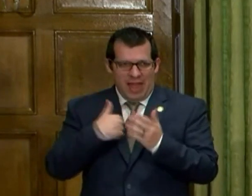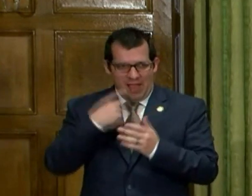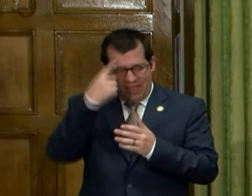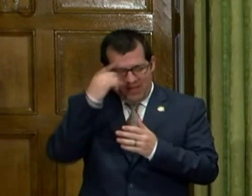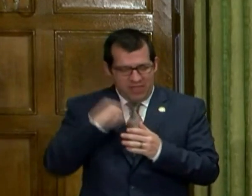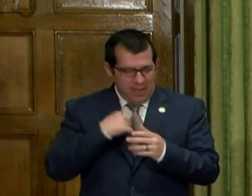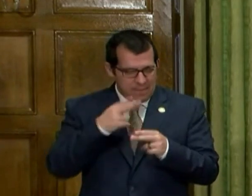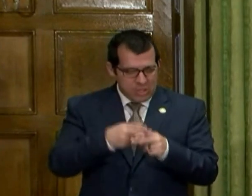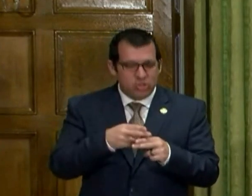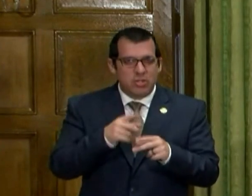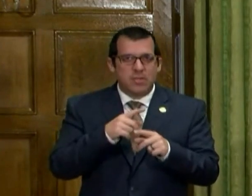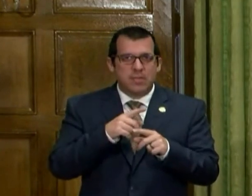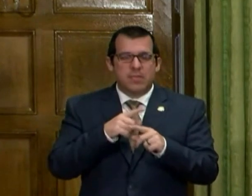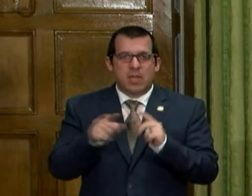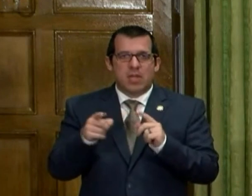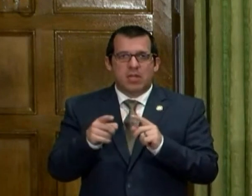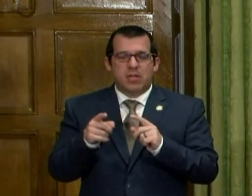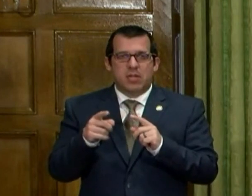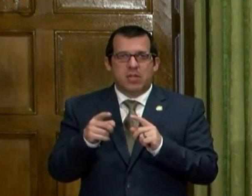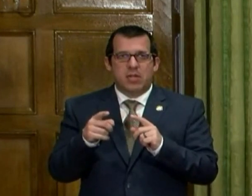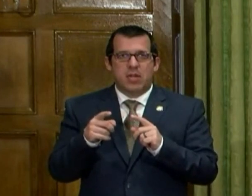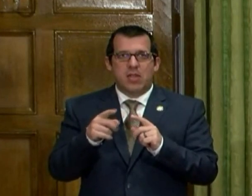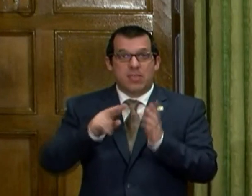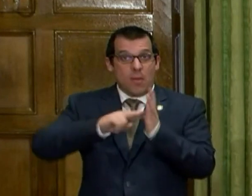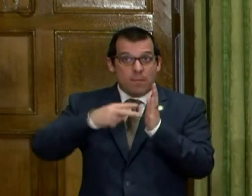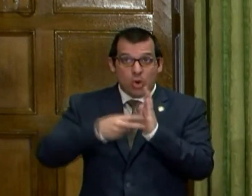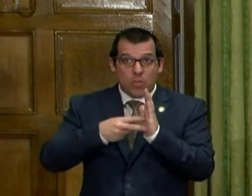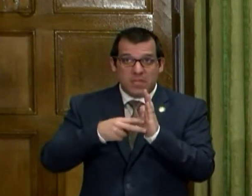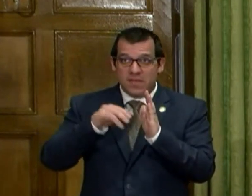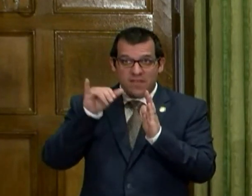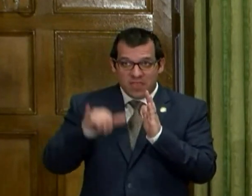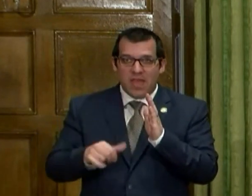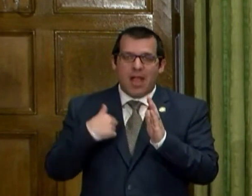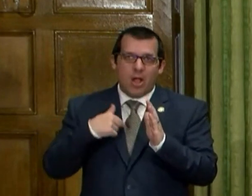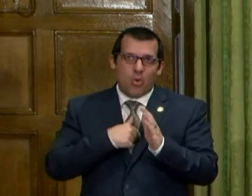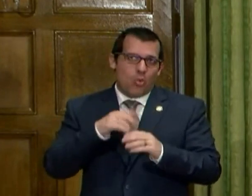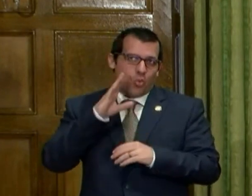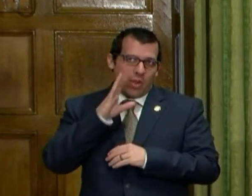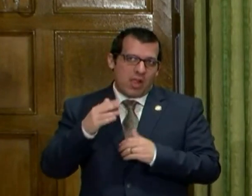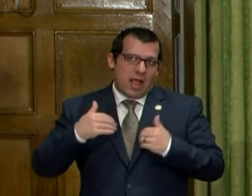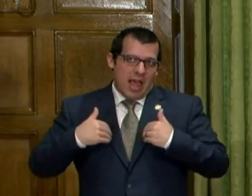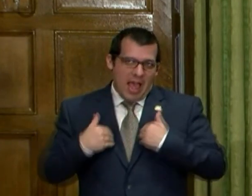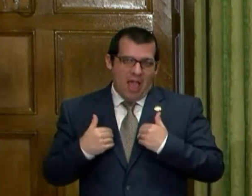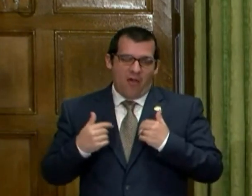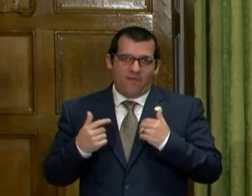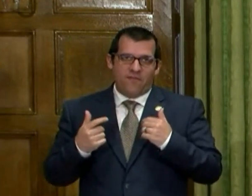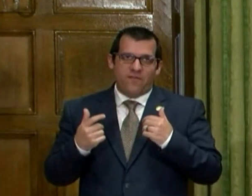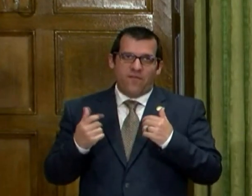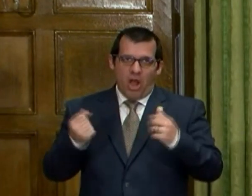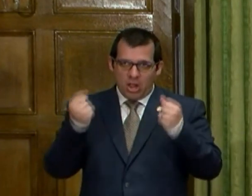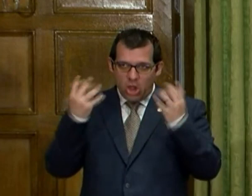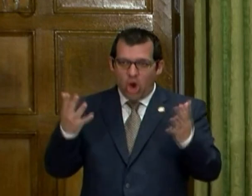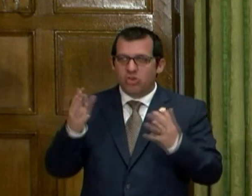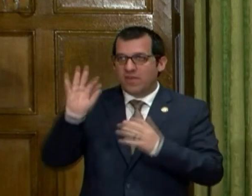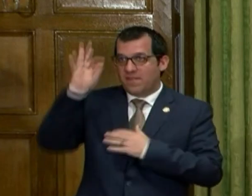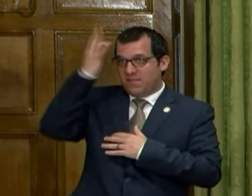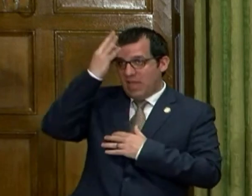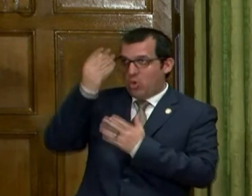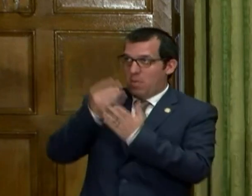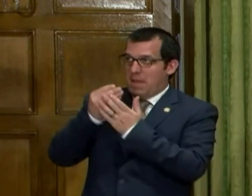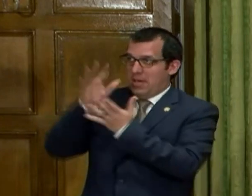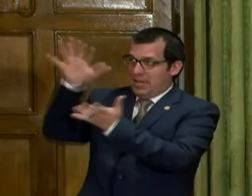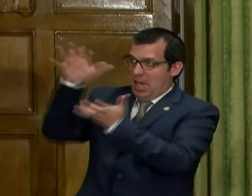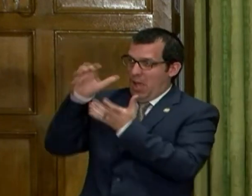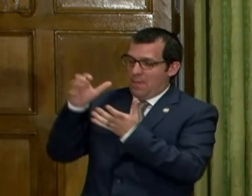that I referred to. But the purpose of that is we're going to have a large amount of federal dollars coming